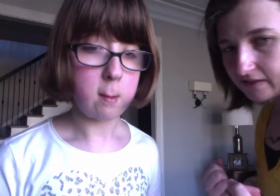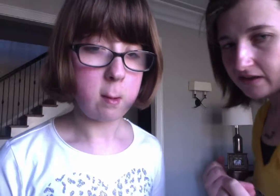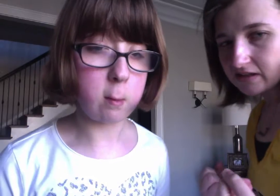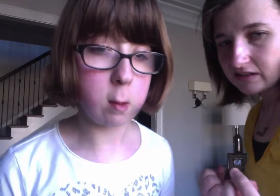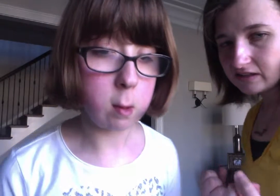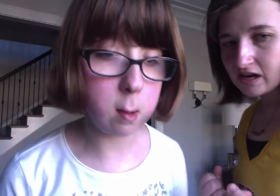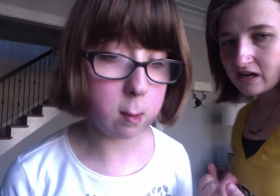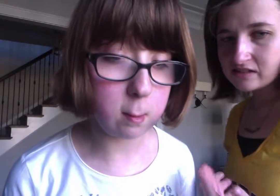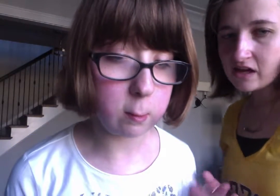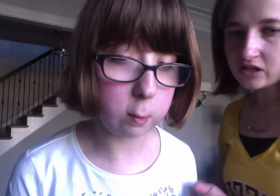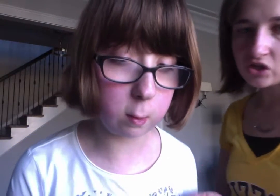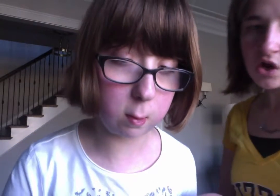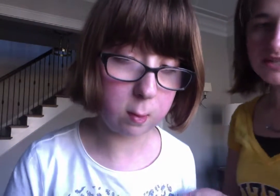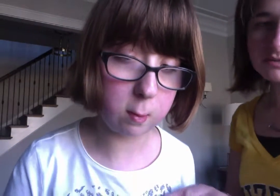giving. And there's a choice we're